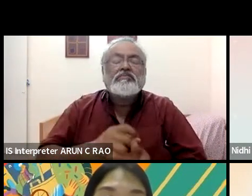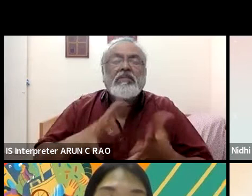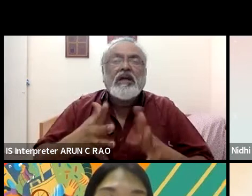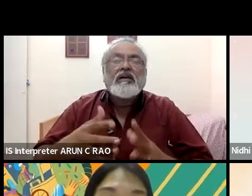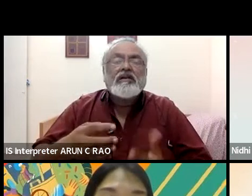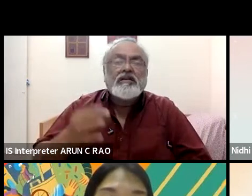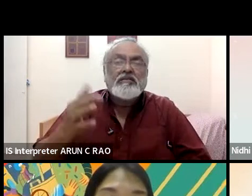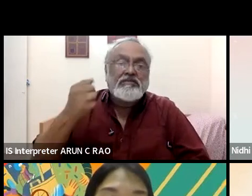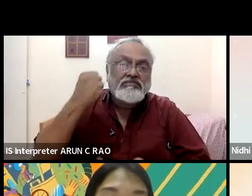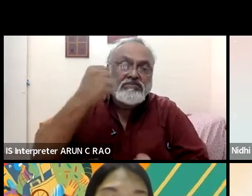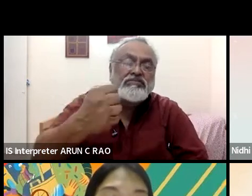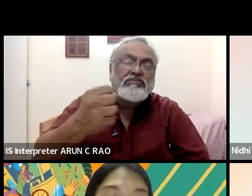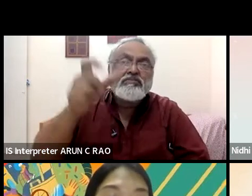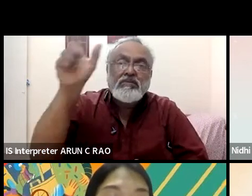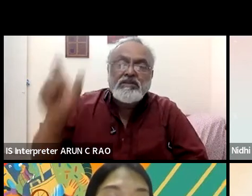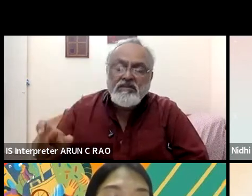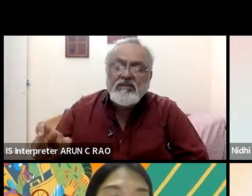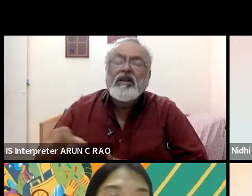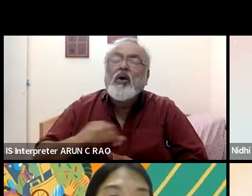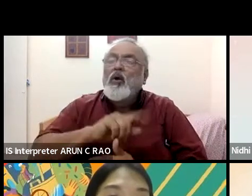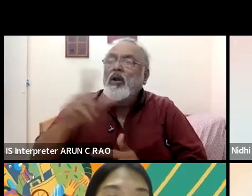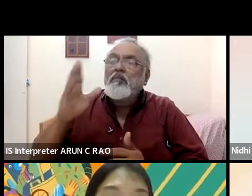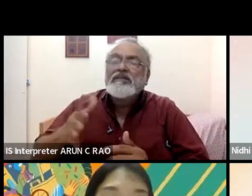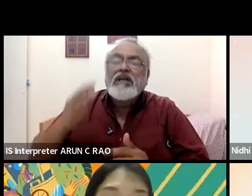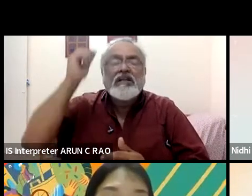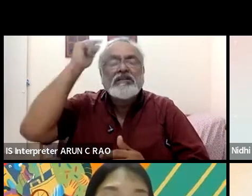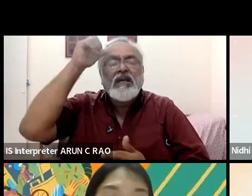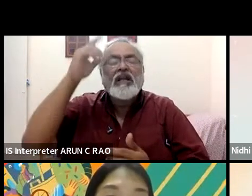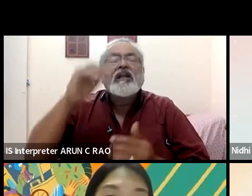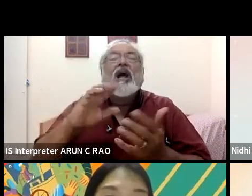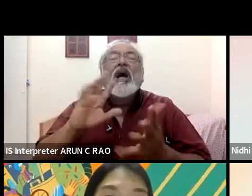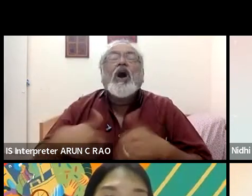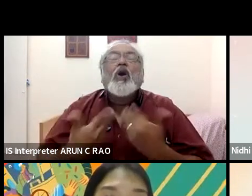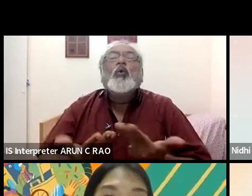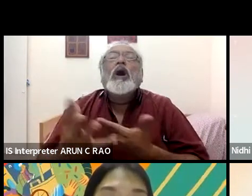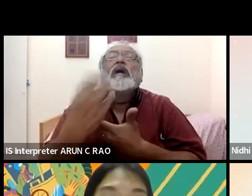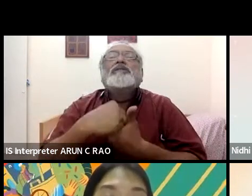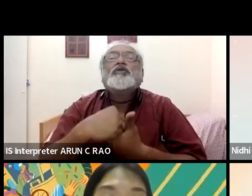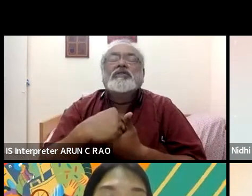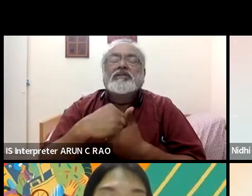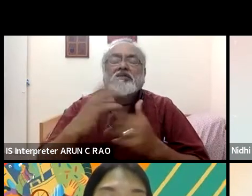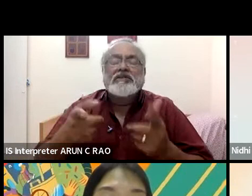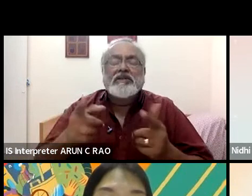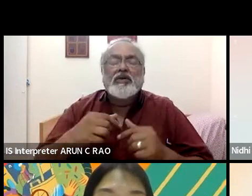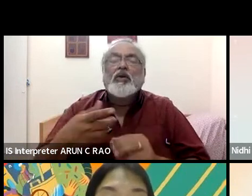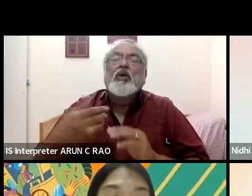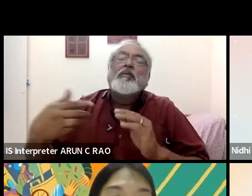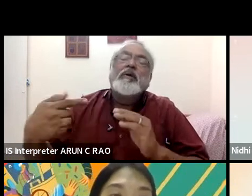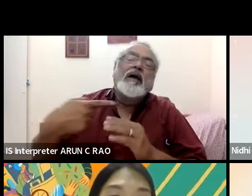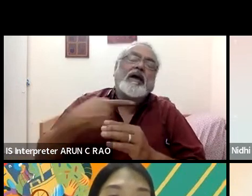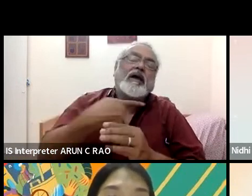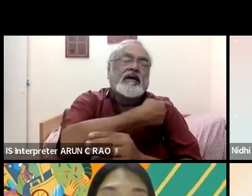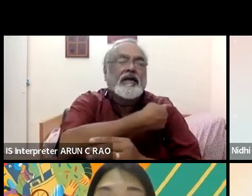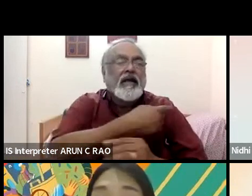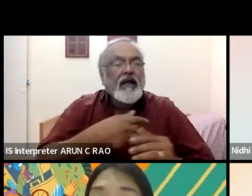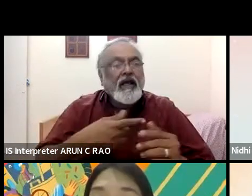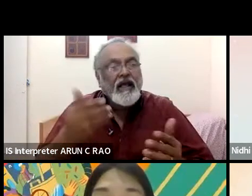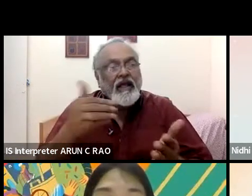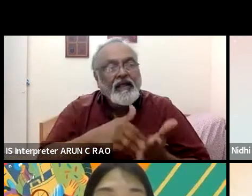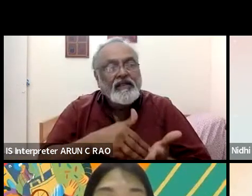know how to do it well and understand why it's important. I guess that comes back a little bit to education. And there was a question in the chat